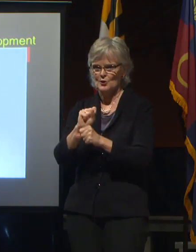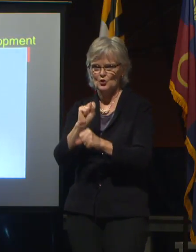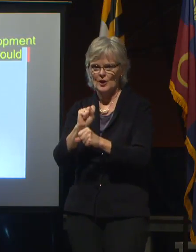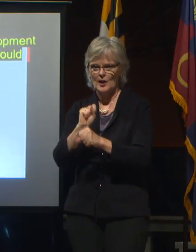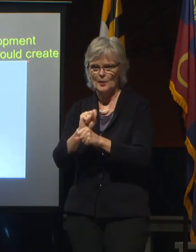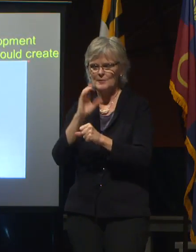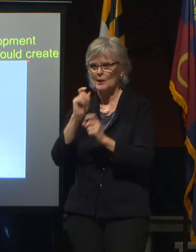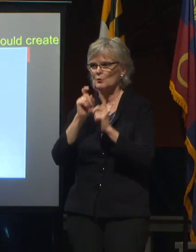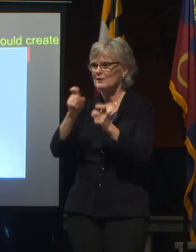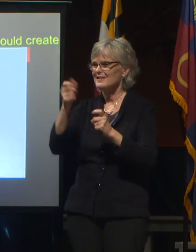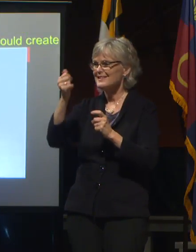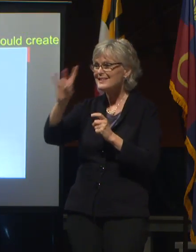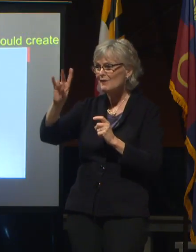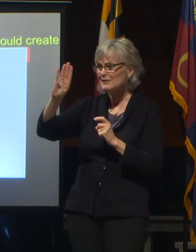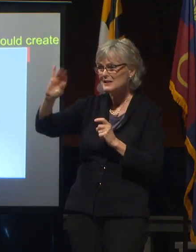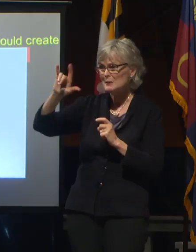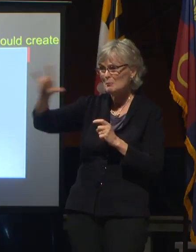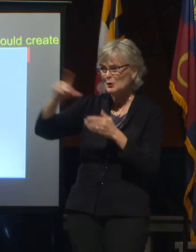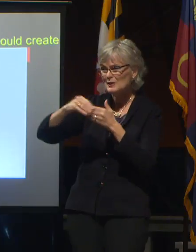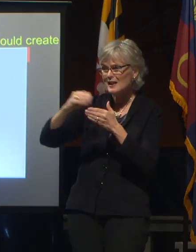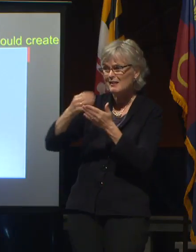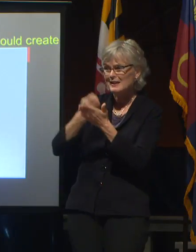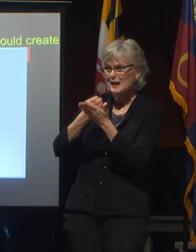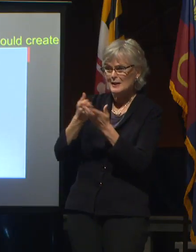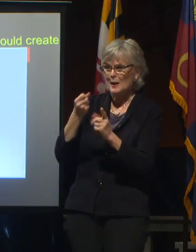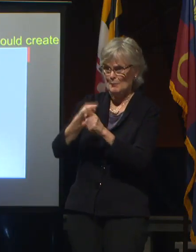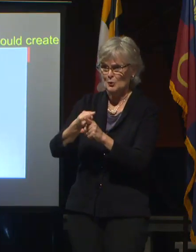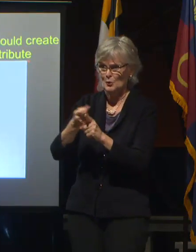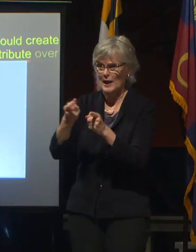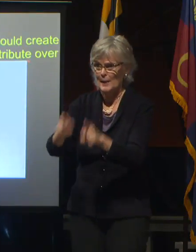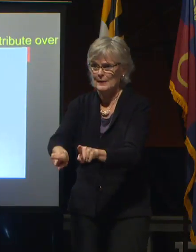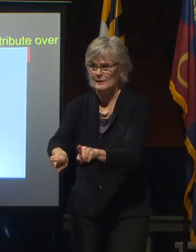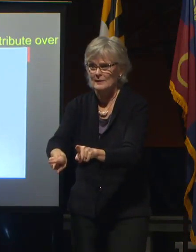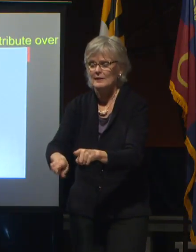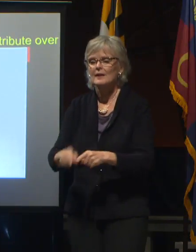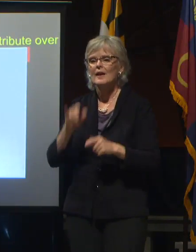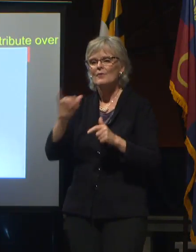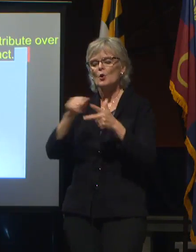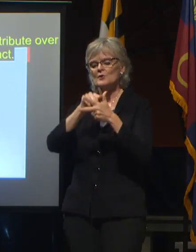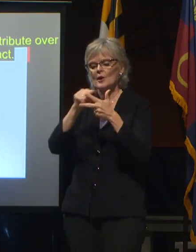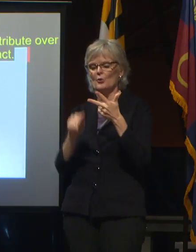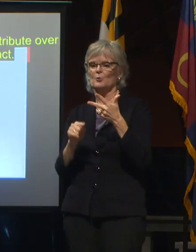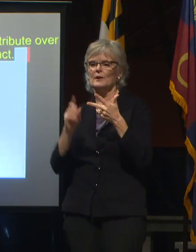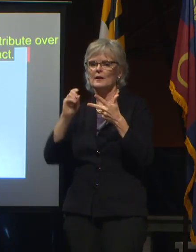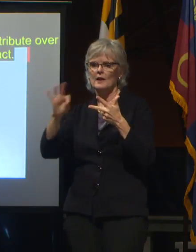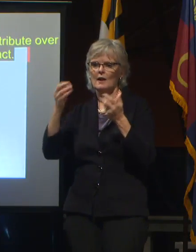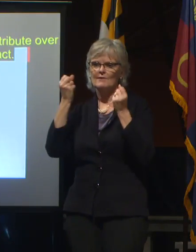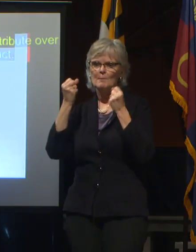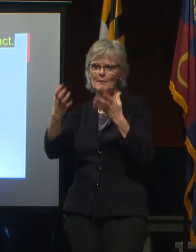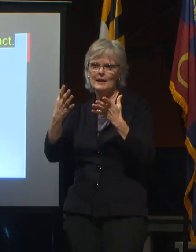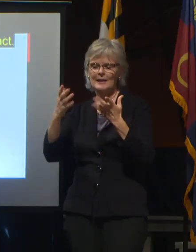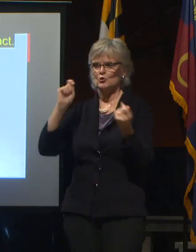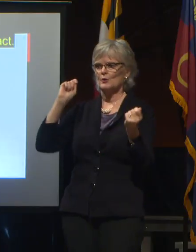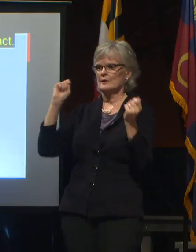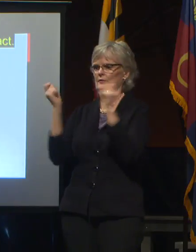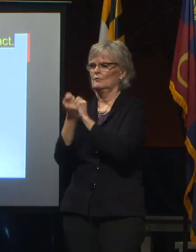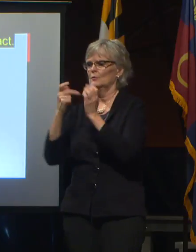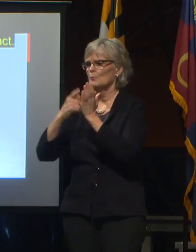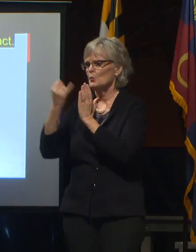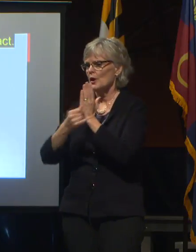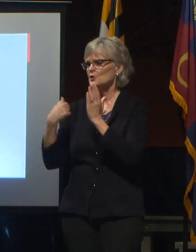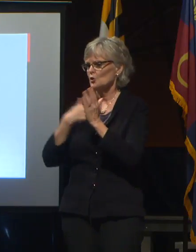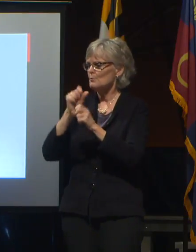would contribute $17 billion in economic impact. These are just three of the many transformative projects that